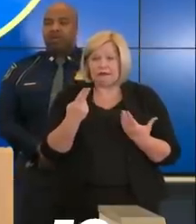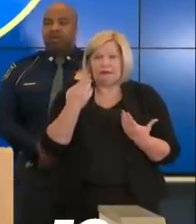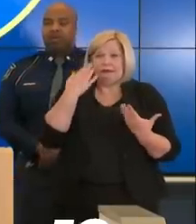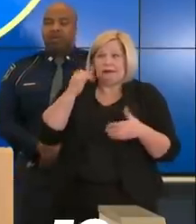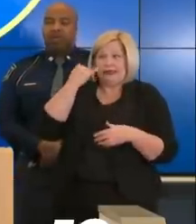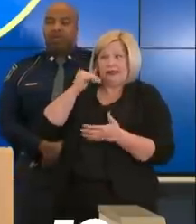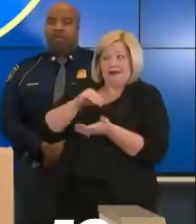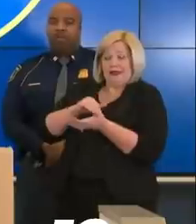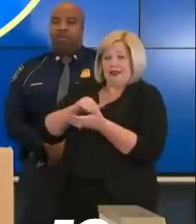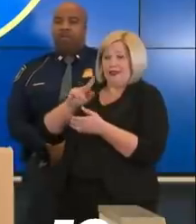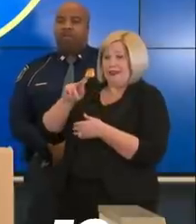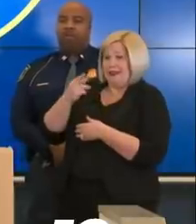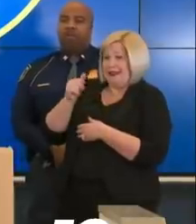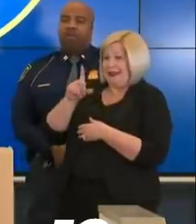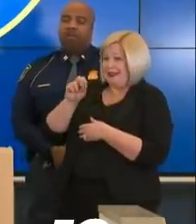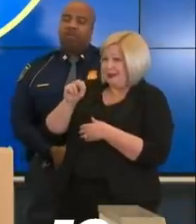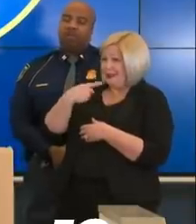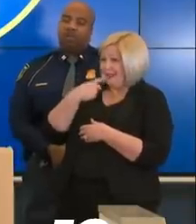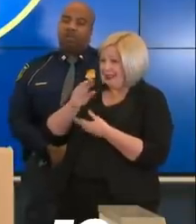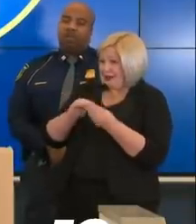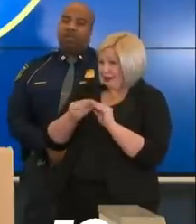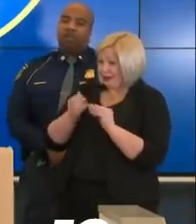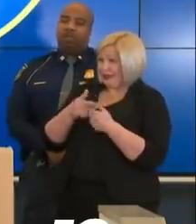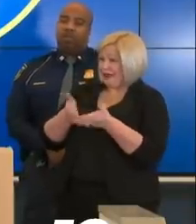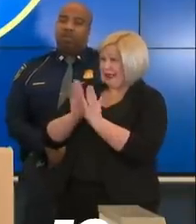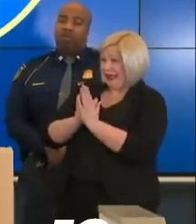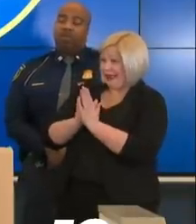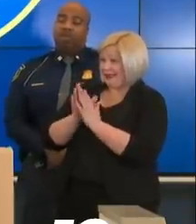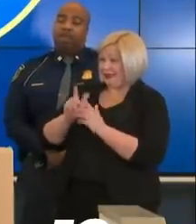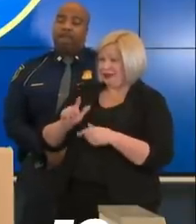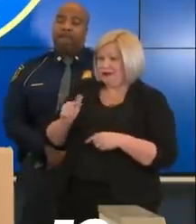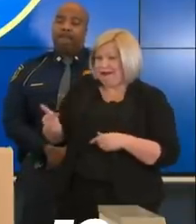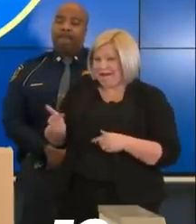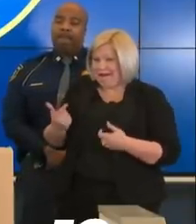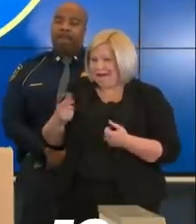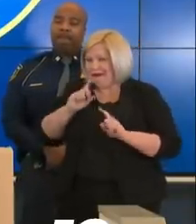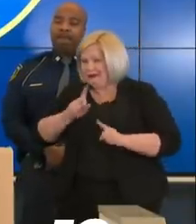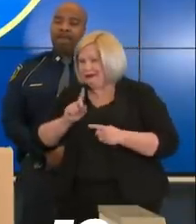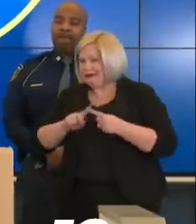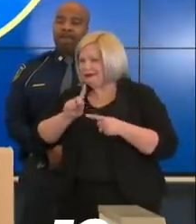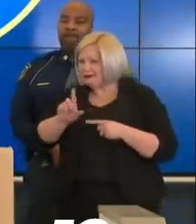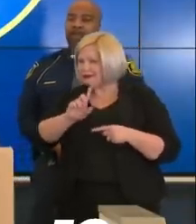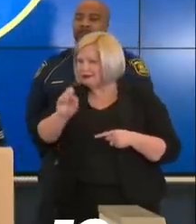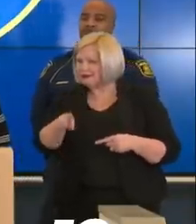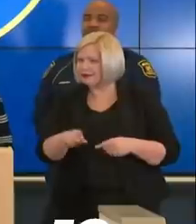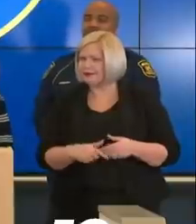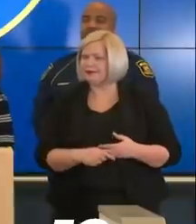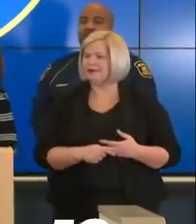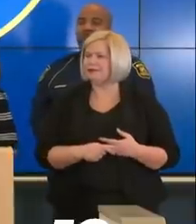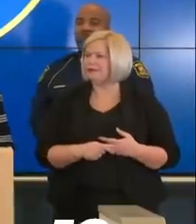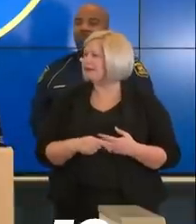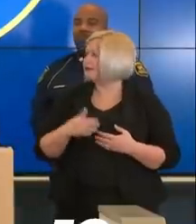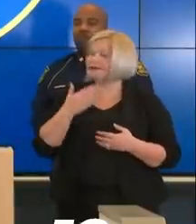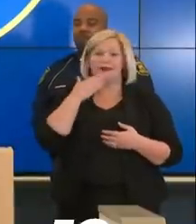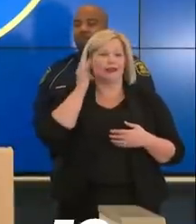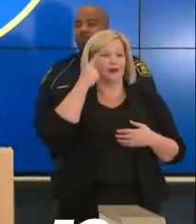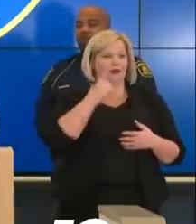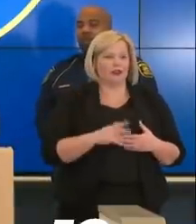Dr. Khaldun can give you numbers, but I'm going to ask her to take a shot at responding to your question. Thank you,